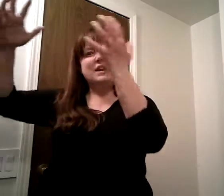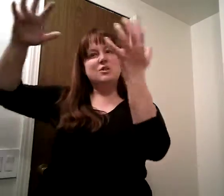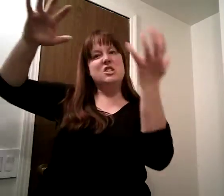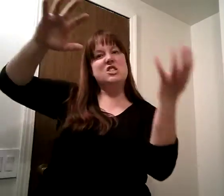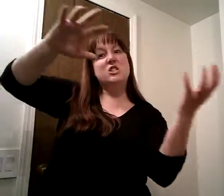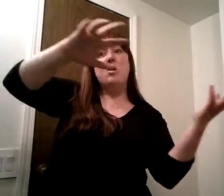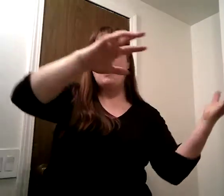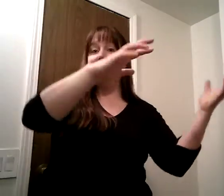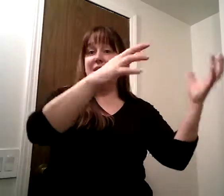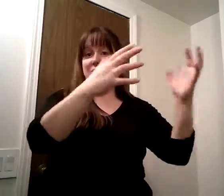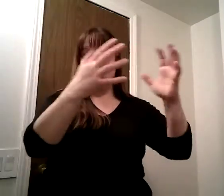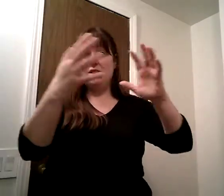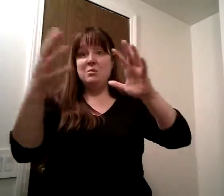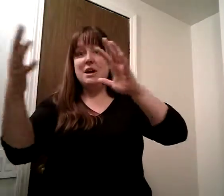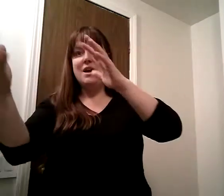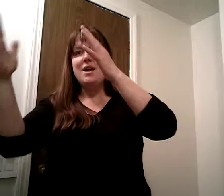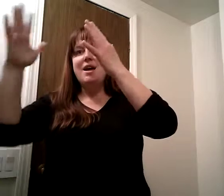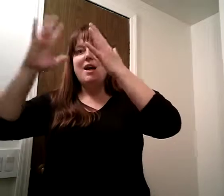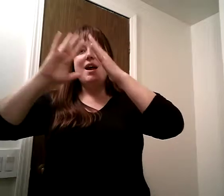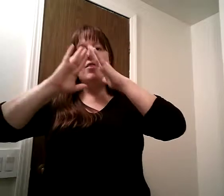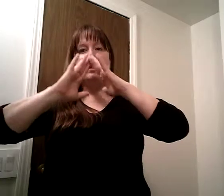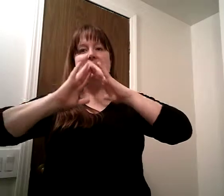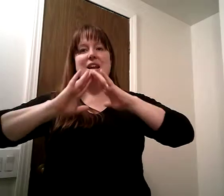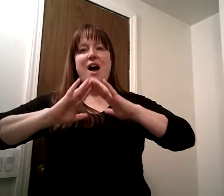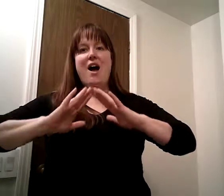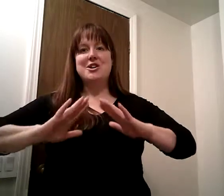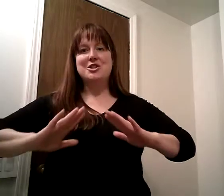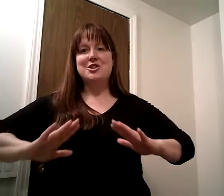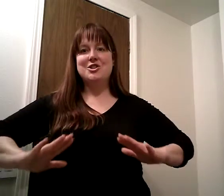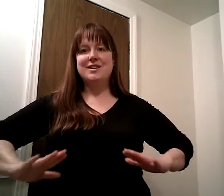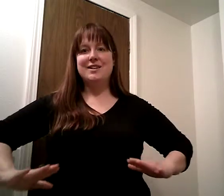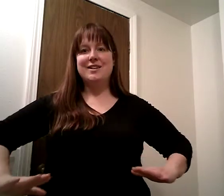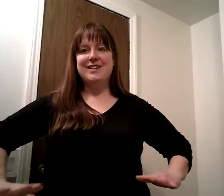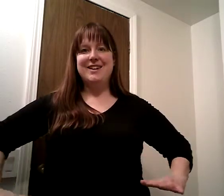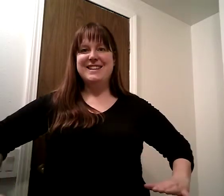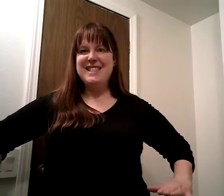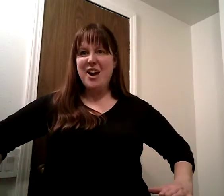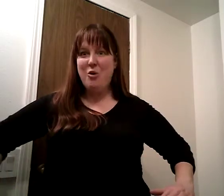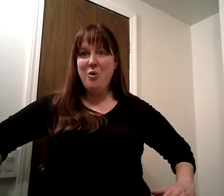want you to slow that wind down just a little bit, and then it's going to hush. Isn't that cool?